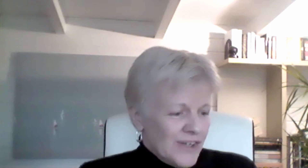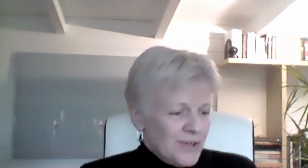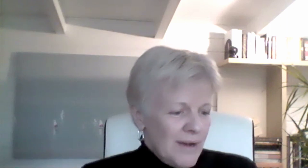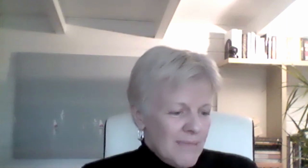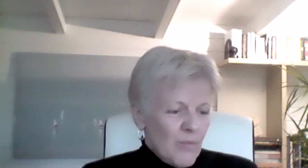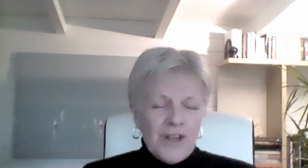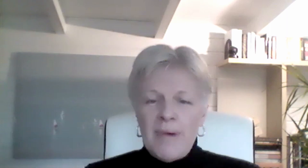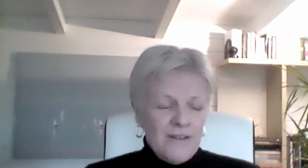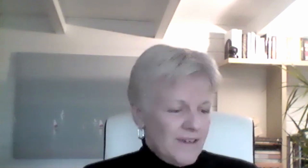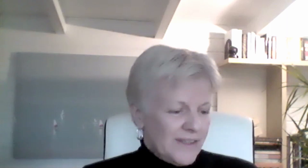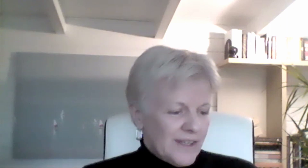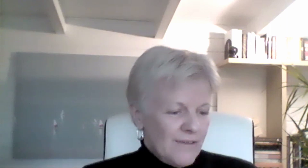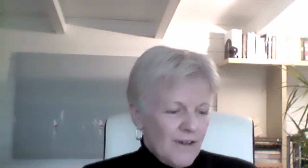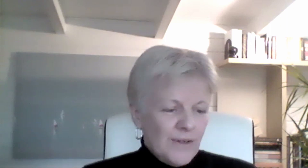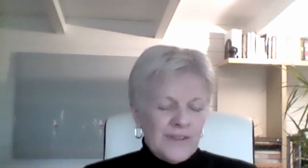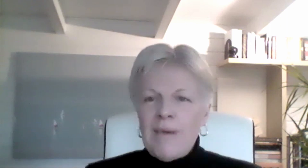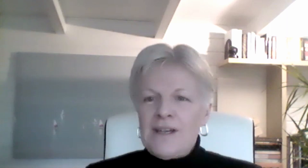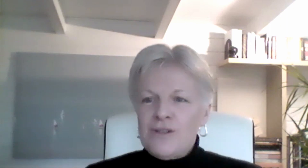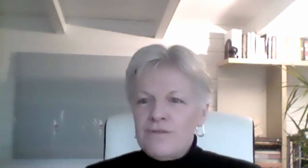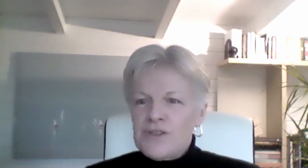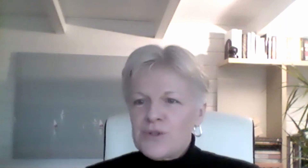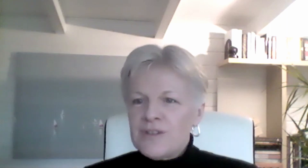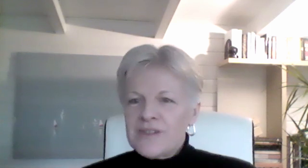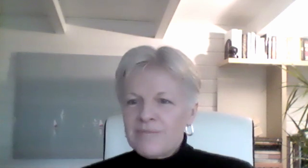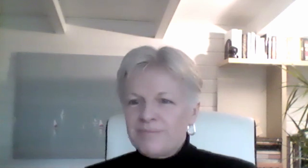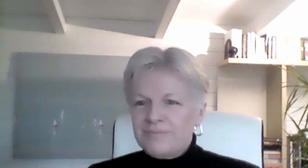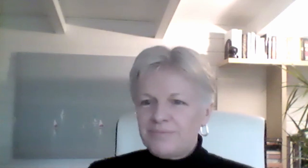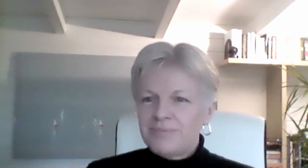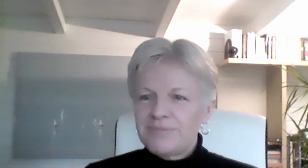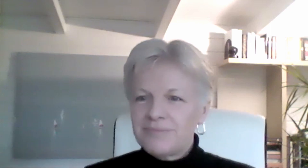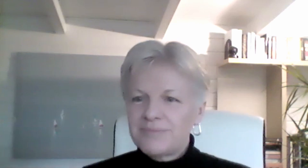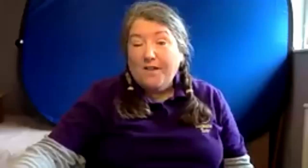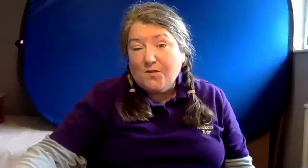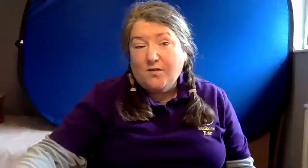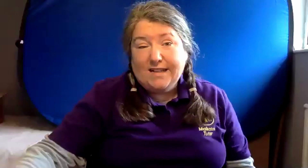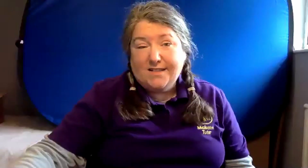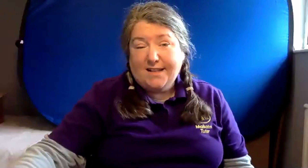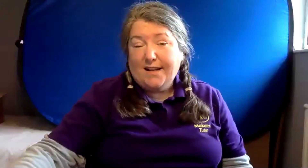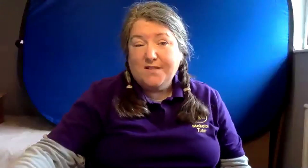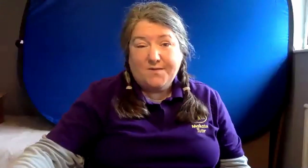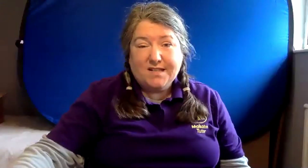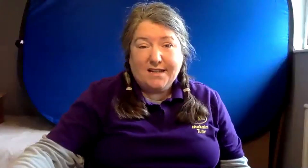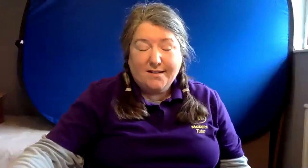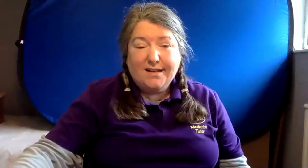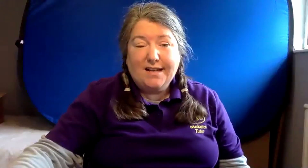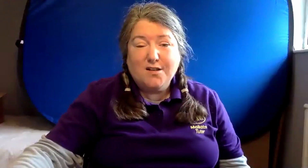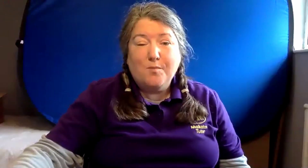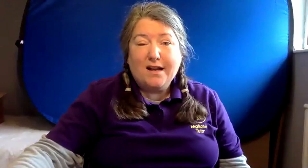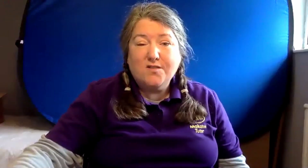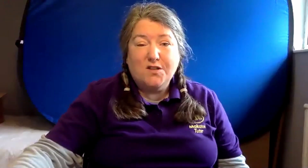So what are the benefits of using Makaton for stories? Well, first of all, it's inclusivity. It lets our Makaton